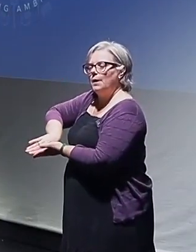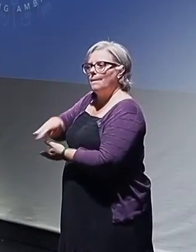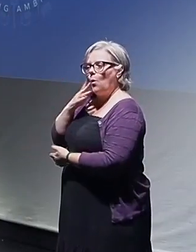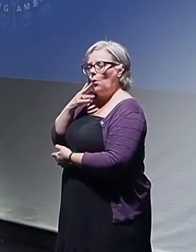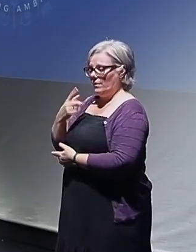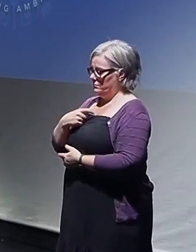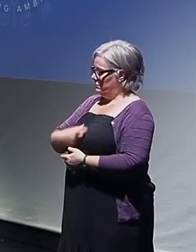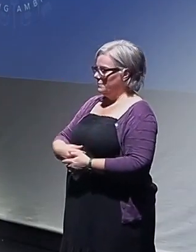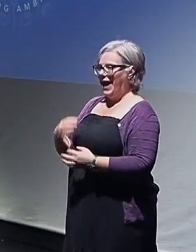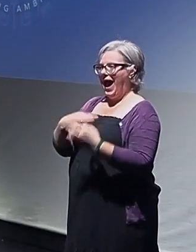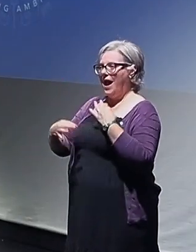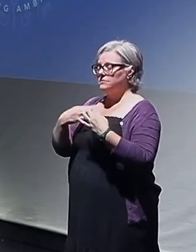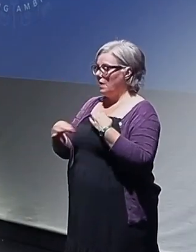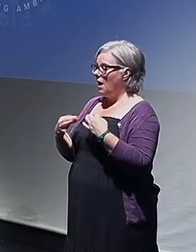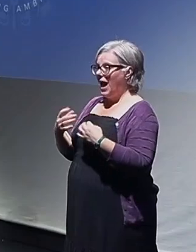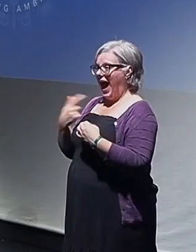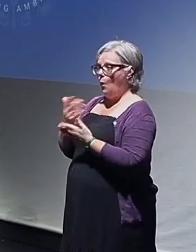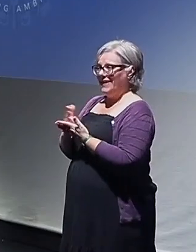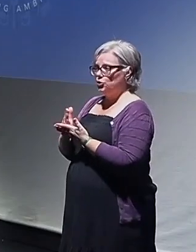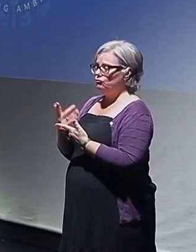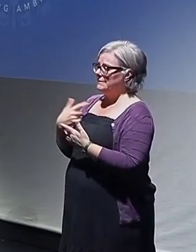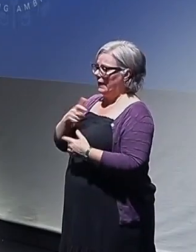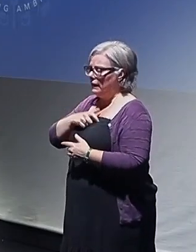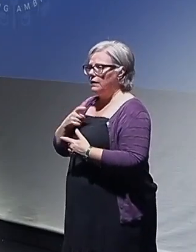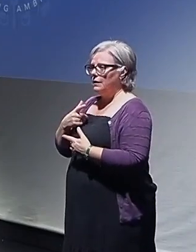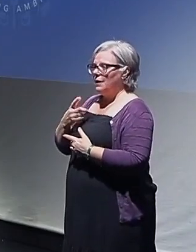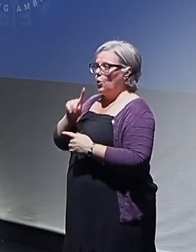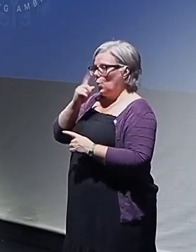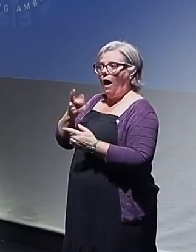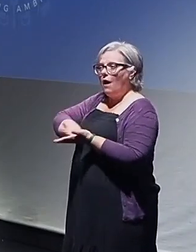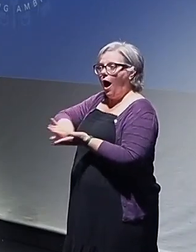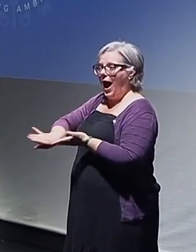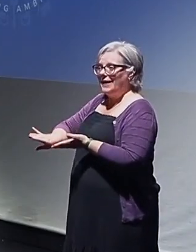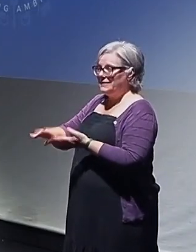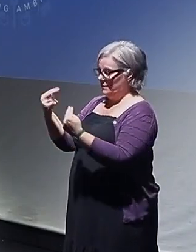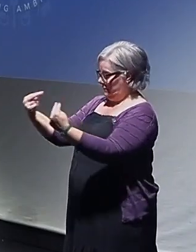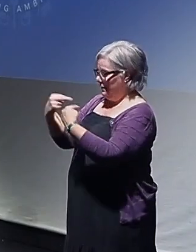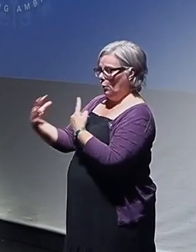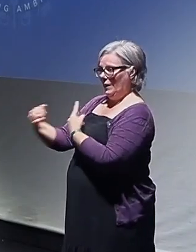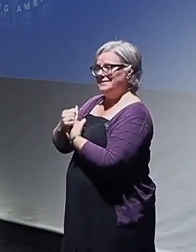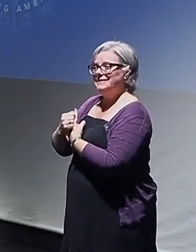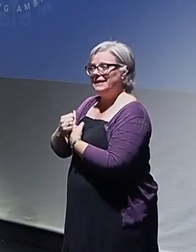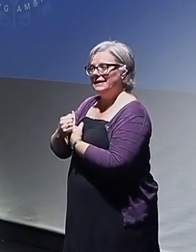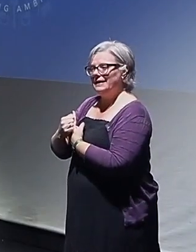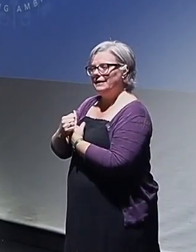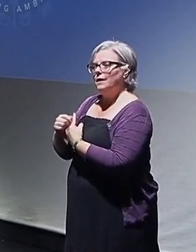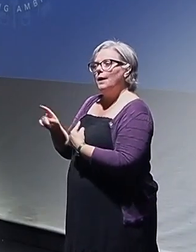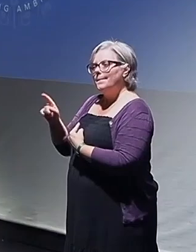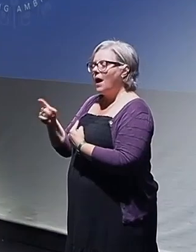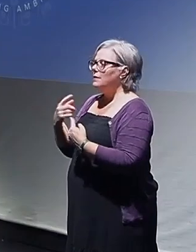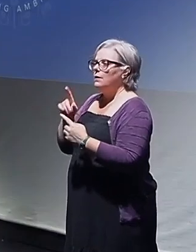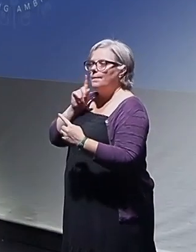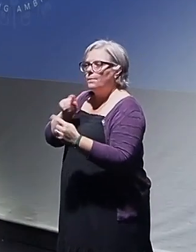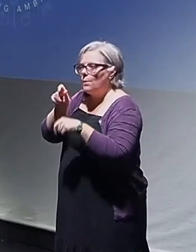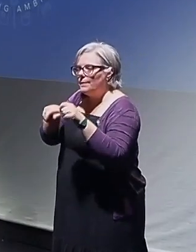these things are part of you, and as much as you try and hide them, people see them. But the reason they keep coming back to you, the reason we see the